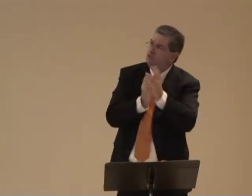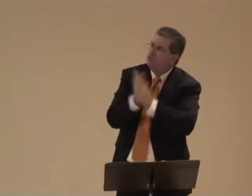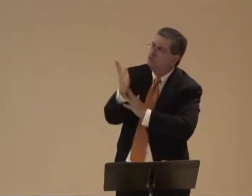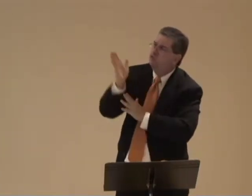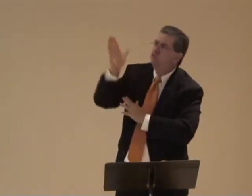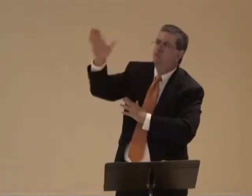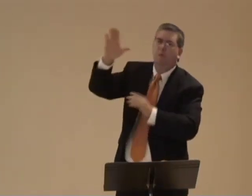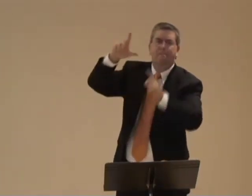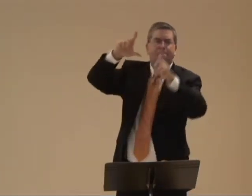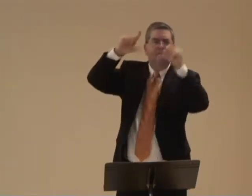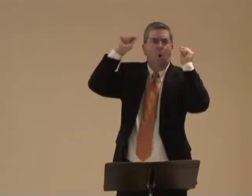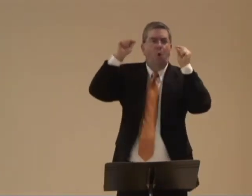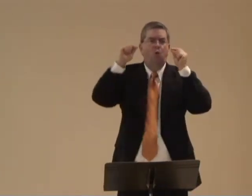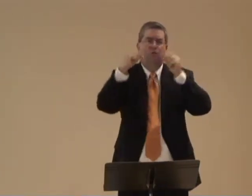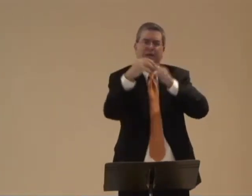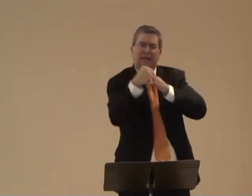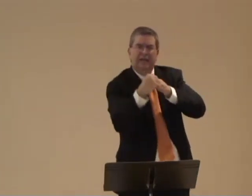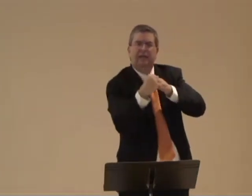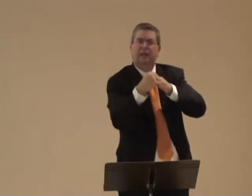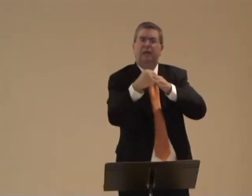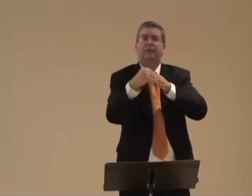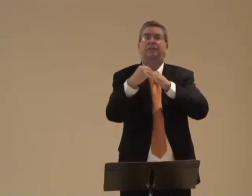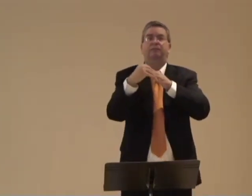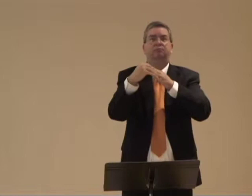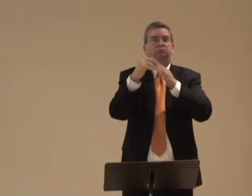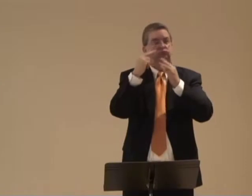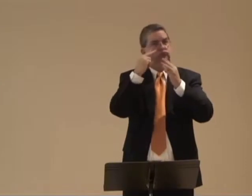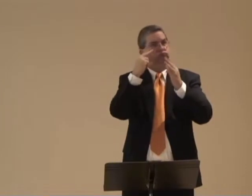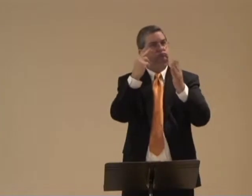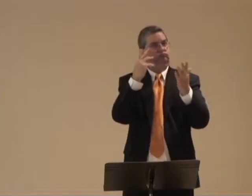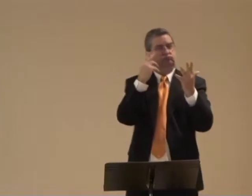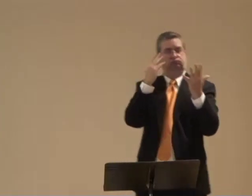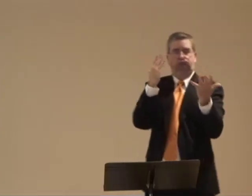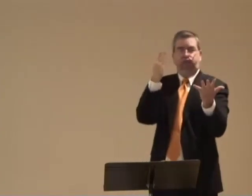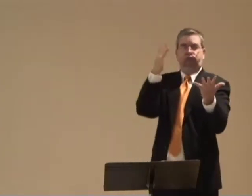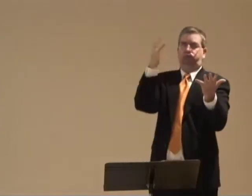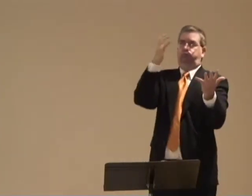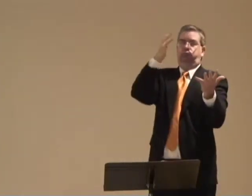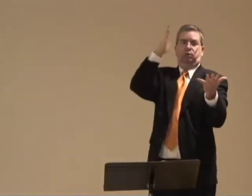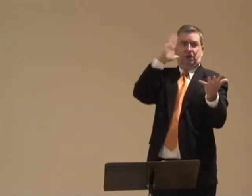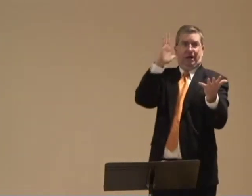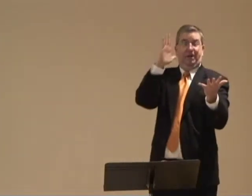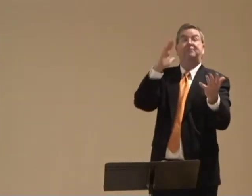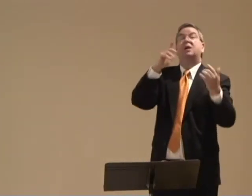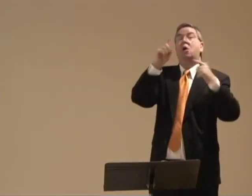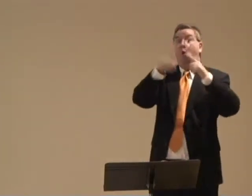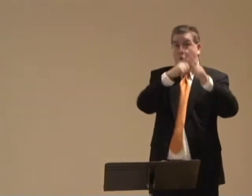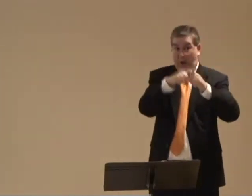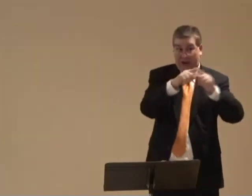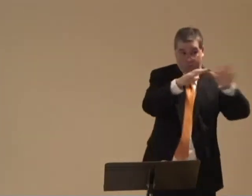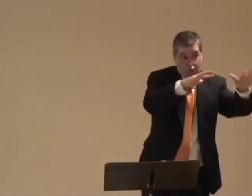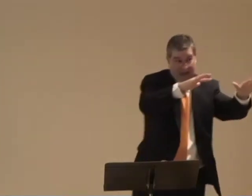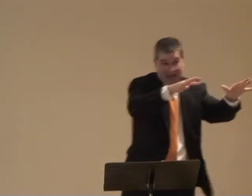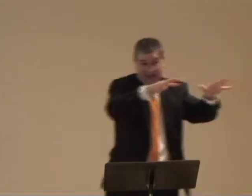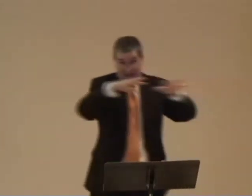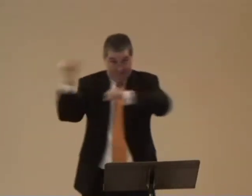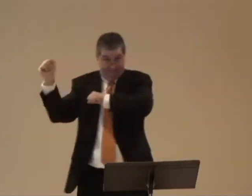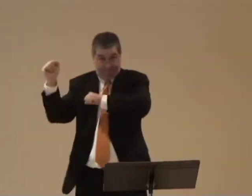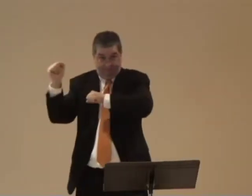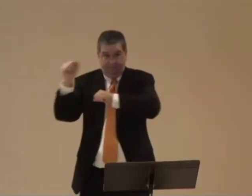that befell them in Egypt, the Egyptians, was miracles from God. So